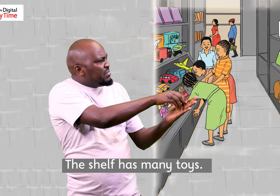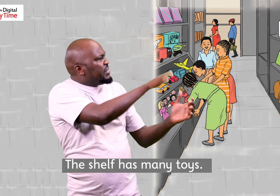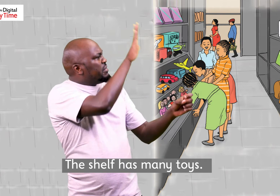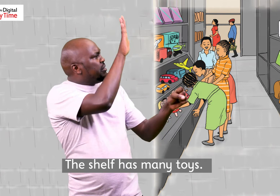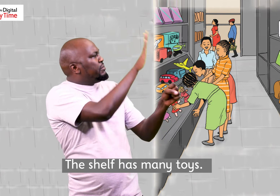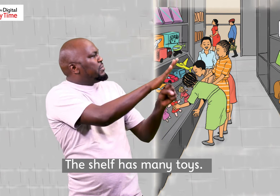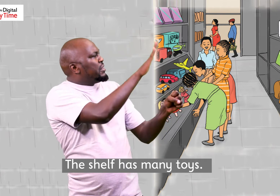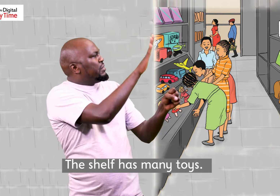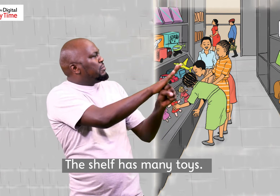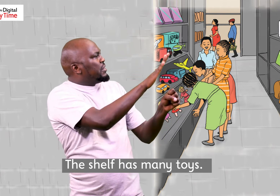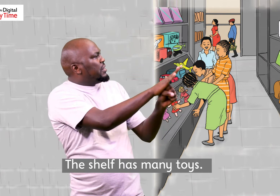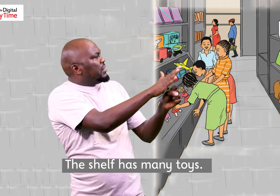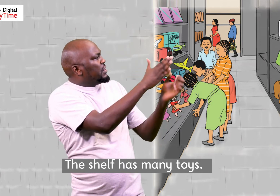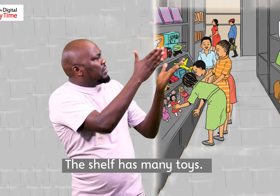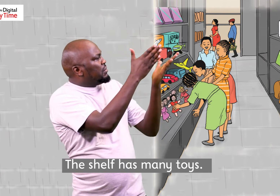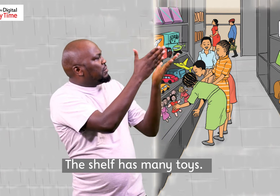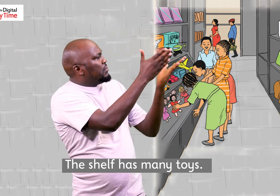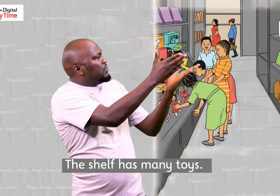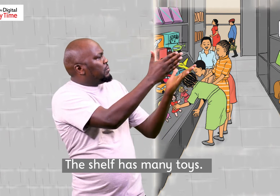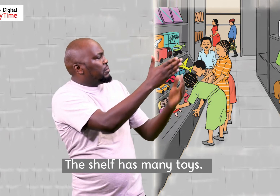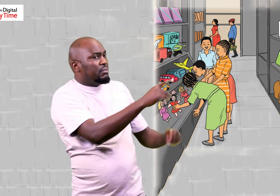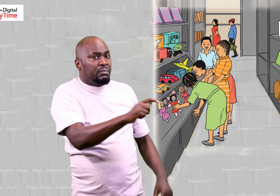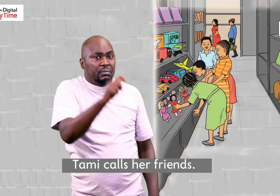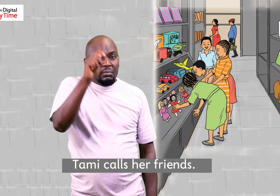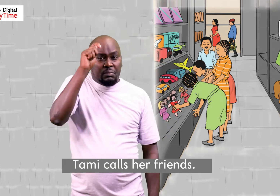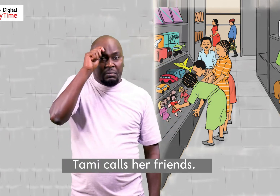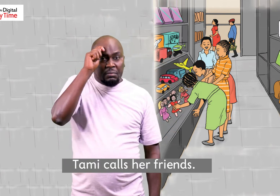The shelf has many toys.